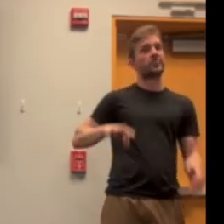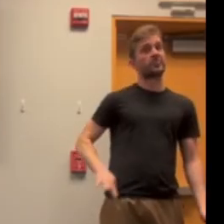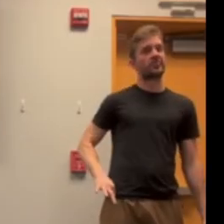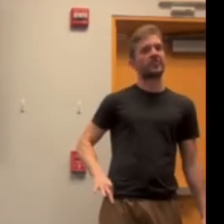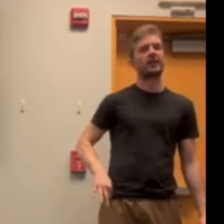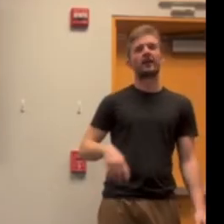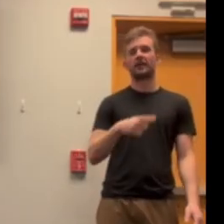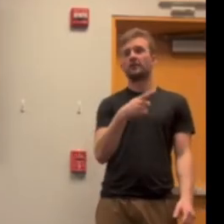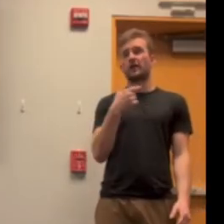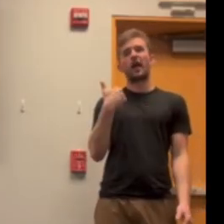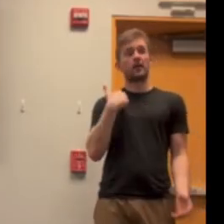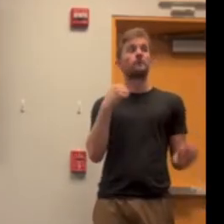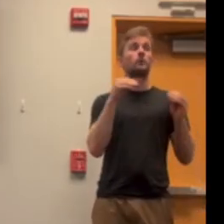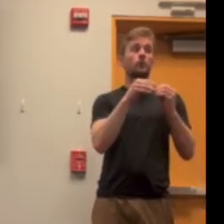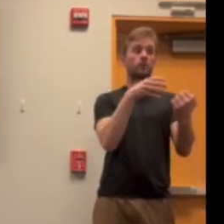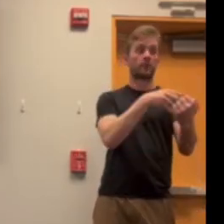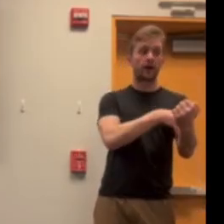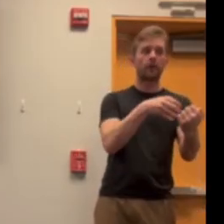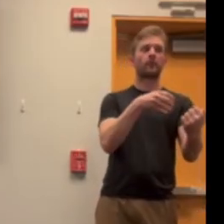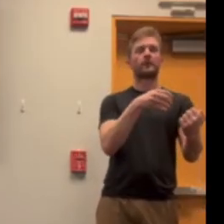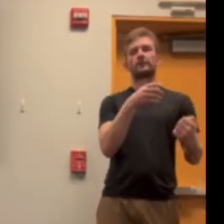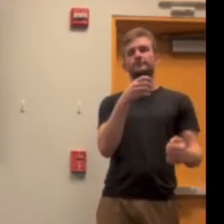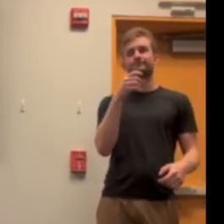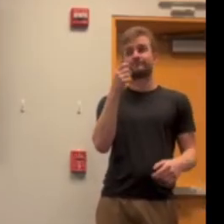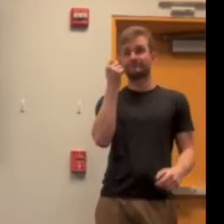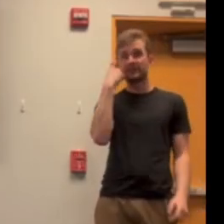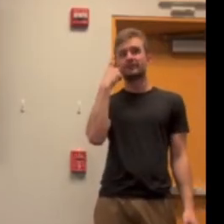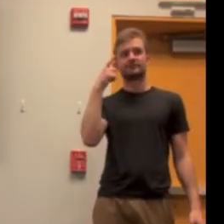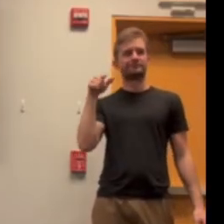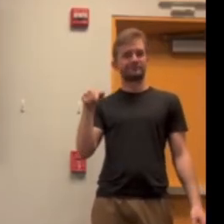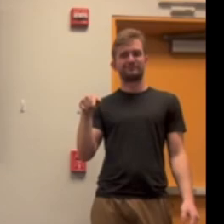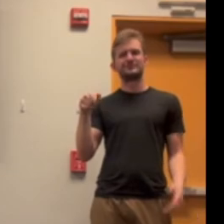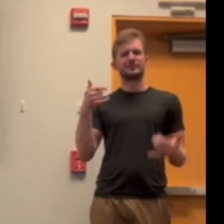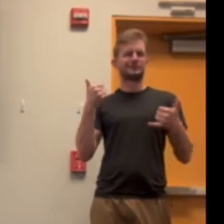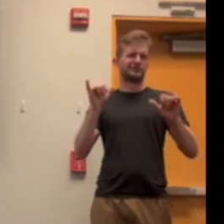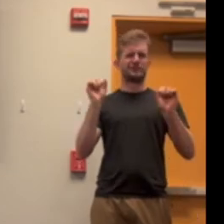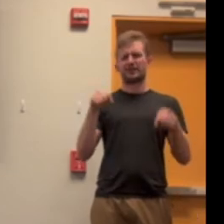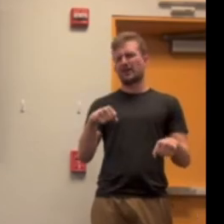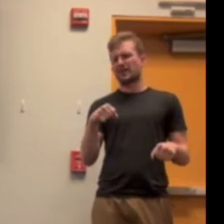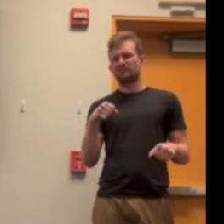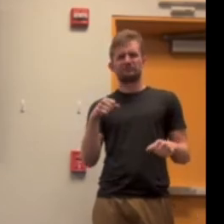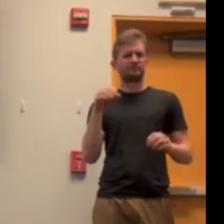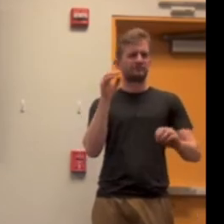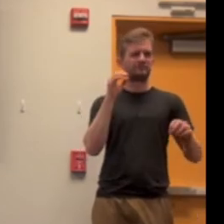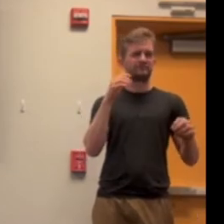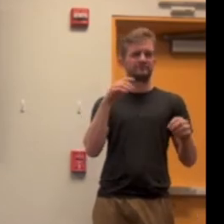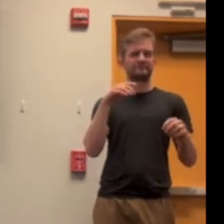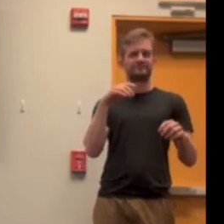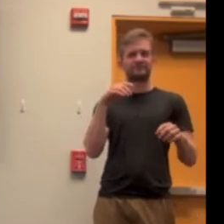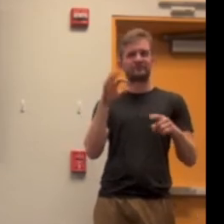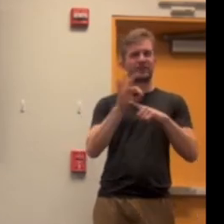but we can pretty much do 95% of the things a bank can as well. So, and for much cheaper.